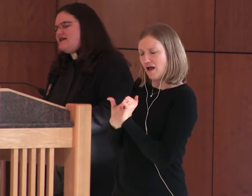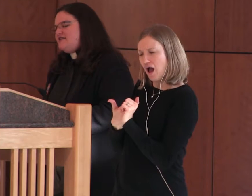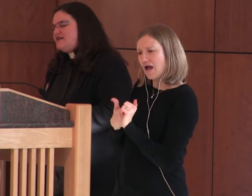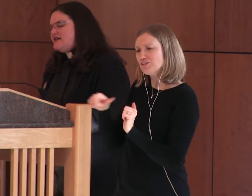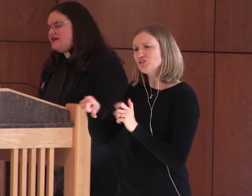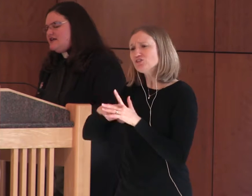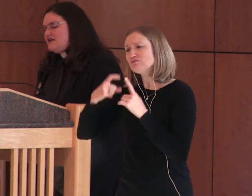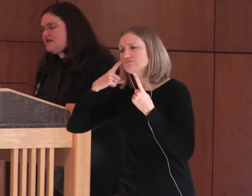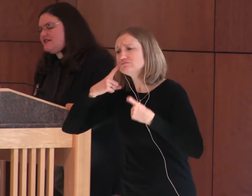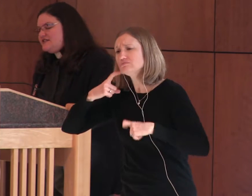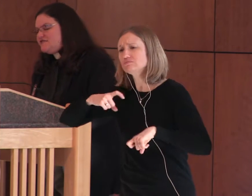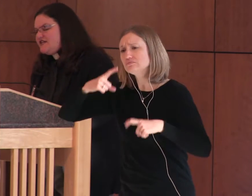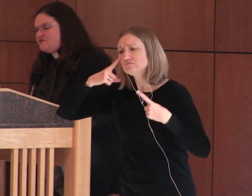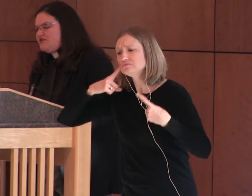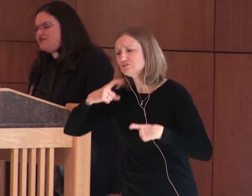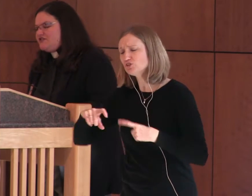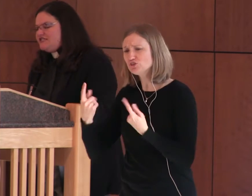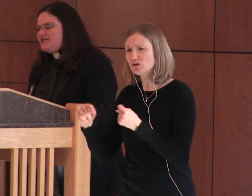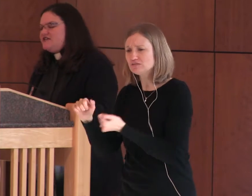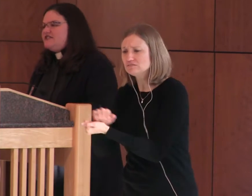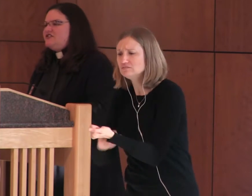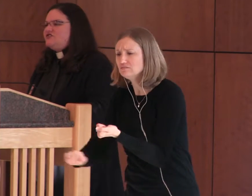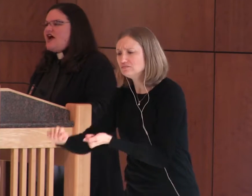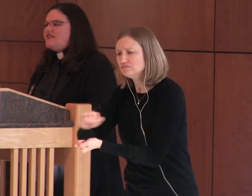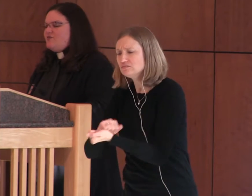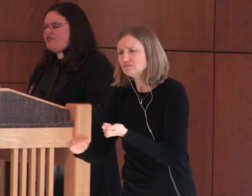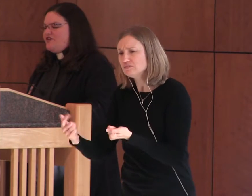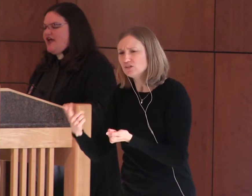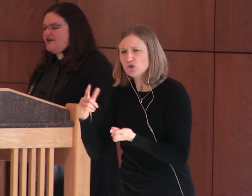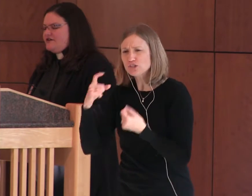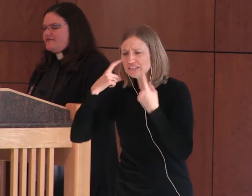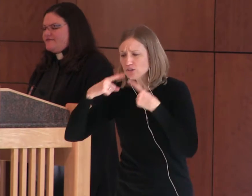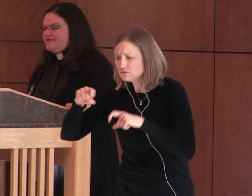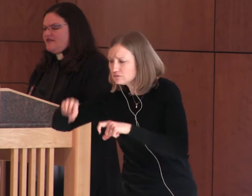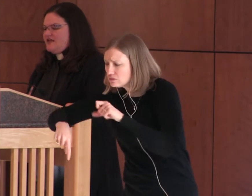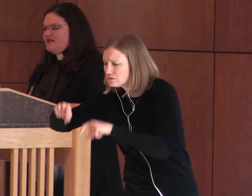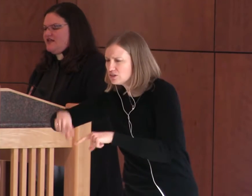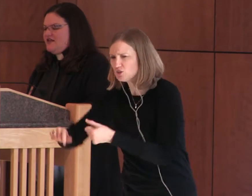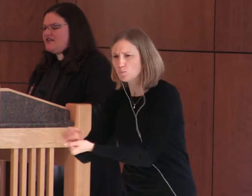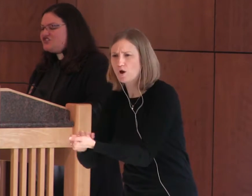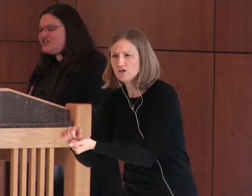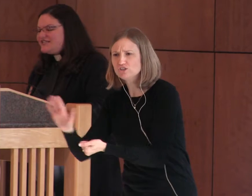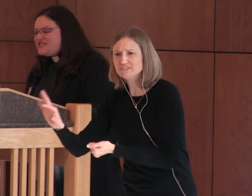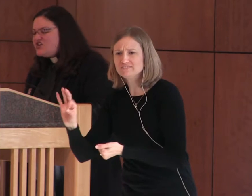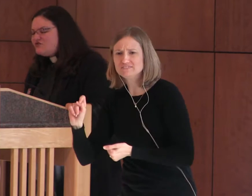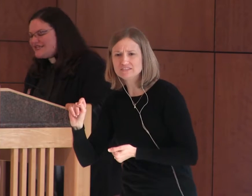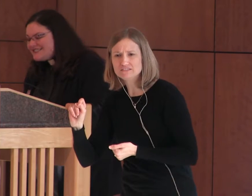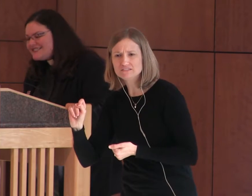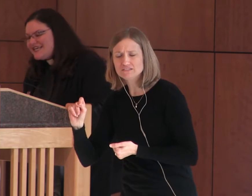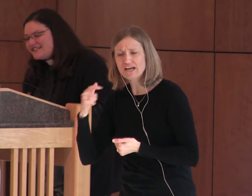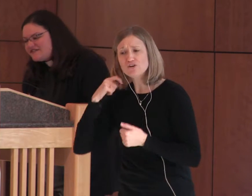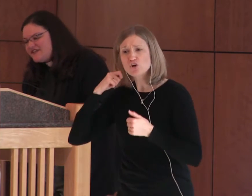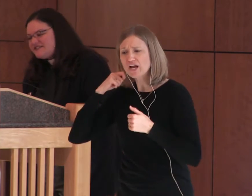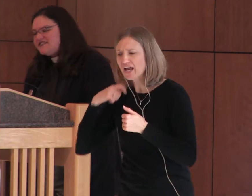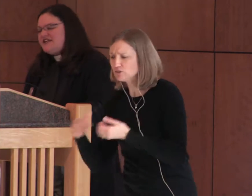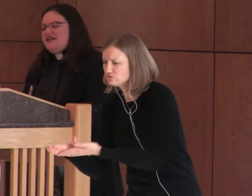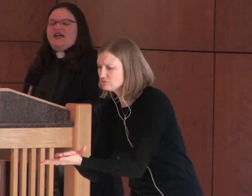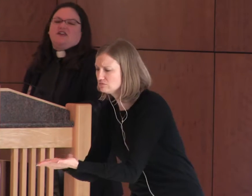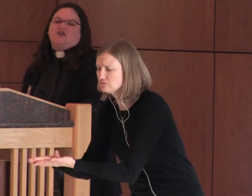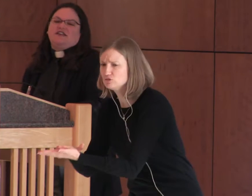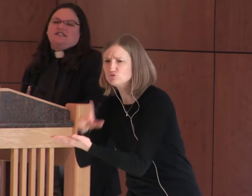to bathe his feet with her tears and to dry them with her hair. Then she continued kissing his